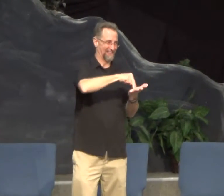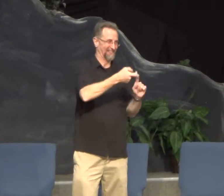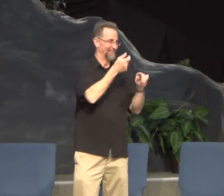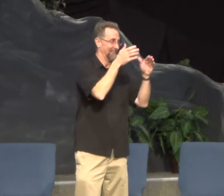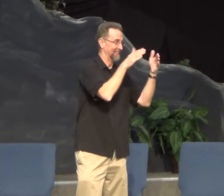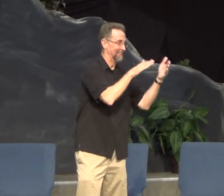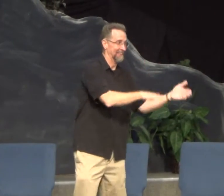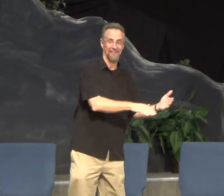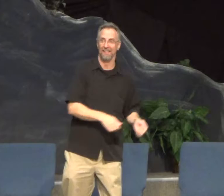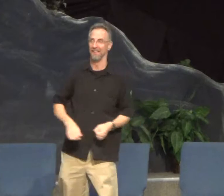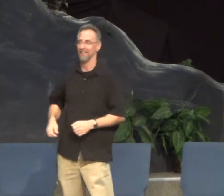He rose from the dead.